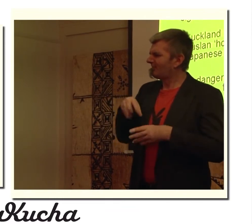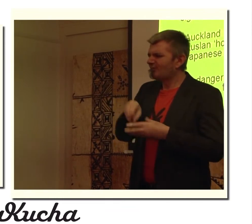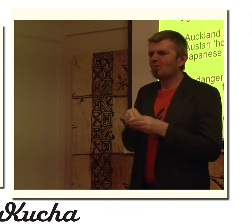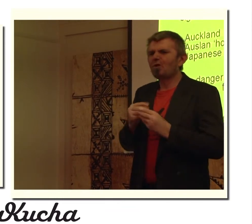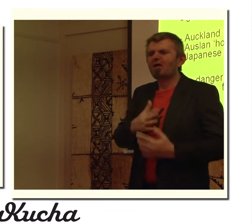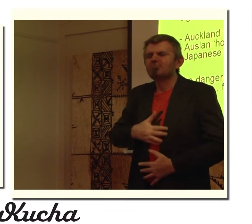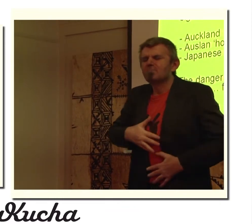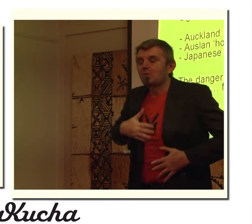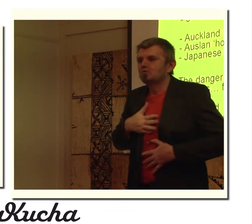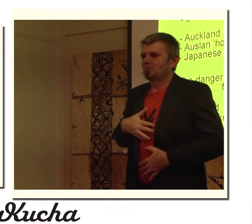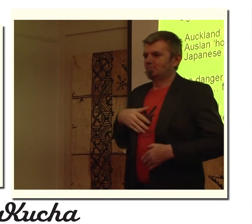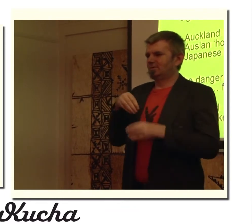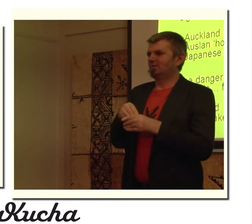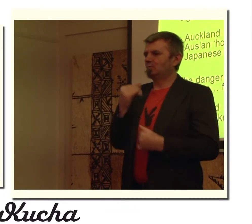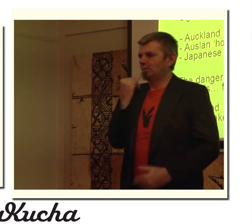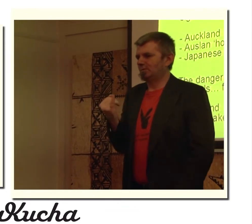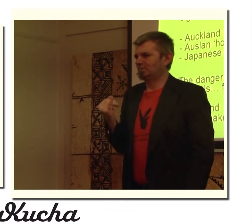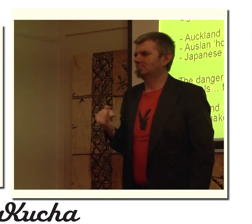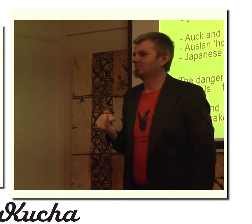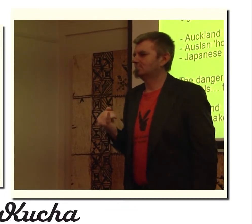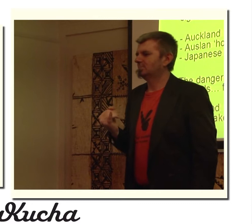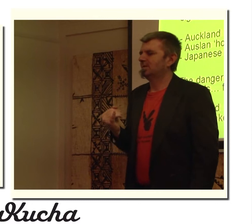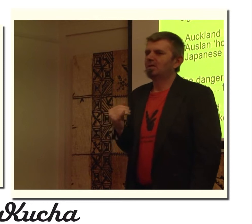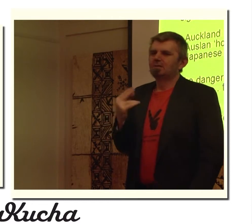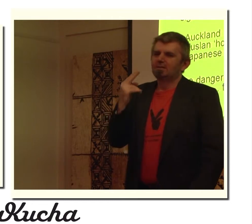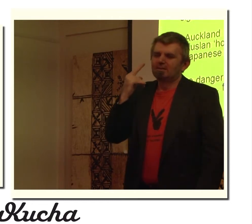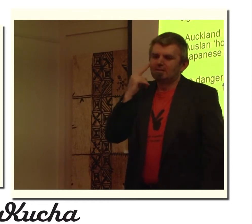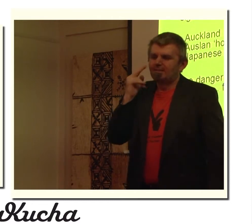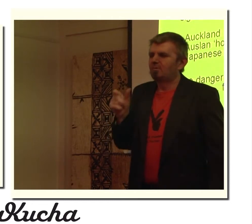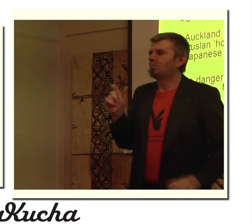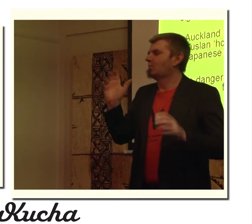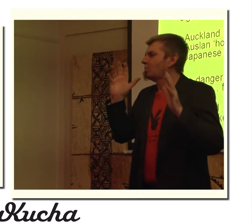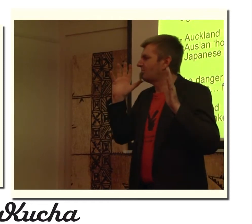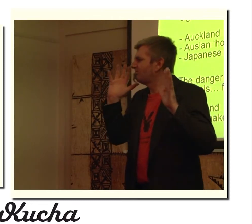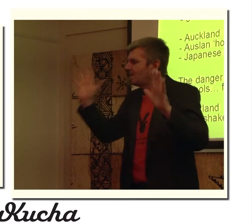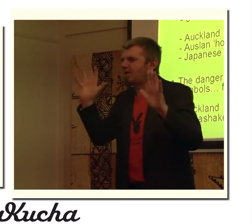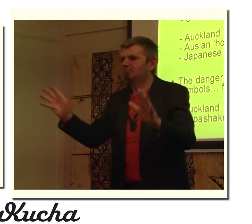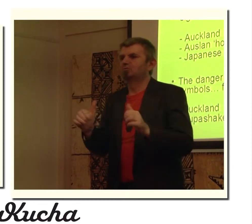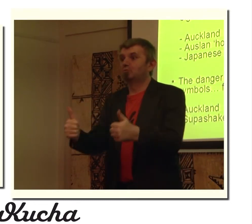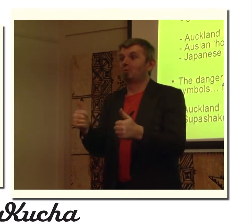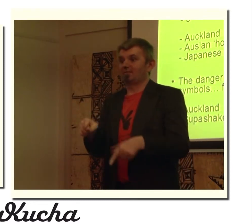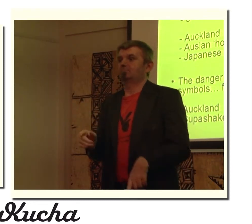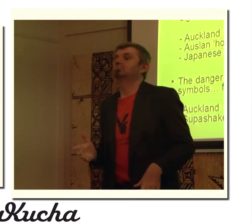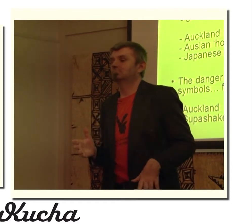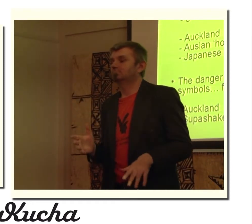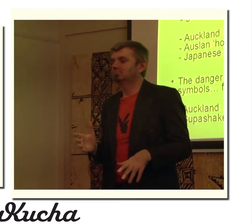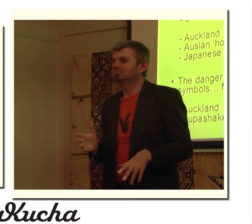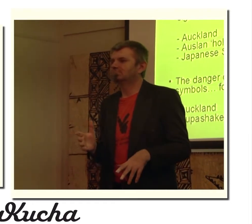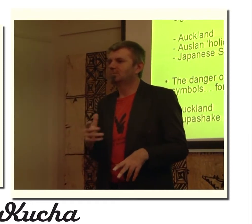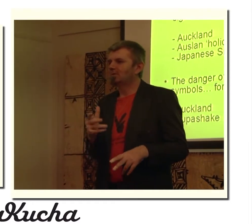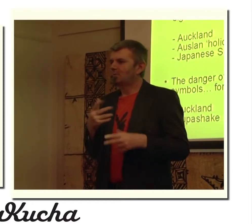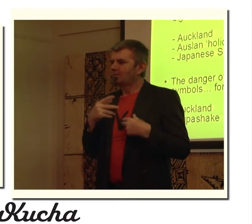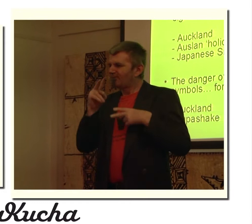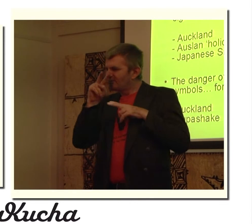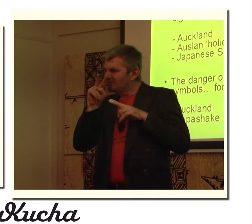you have heard that word, but I love this word. It involves a lot of swear words, you know, and deaf people